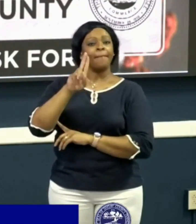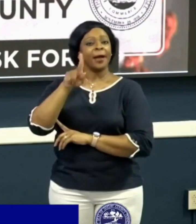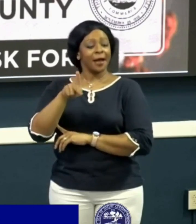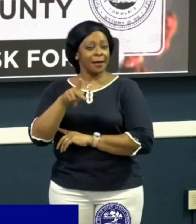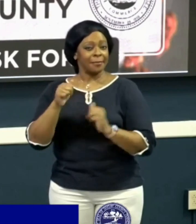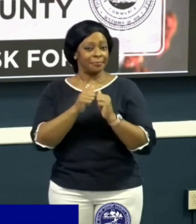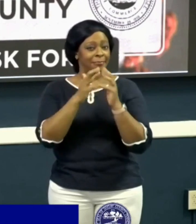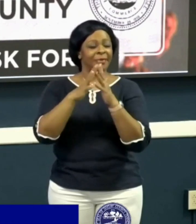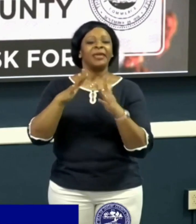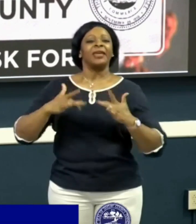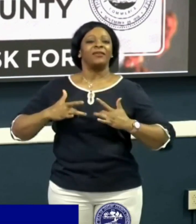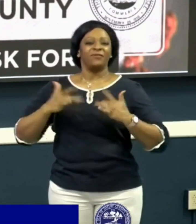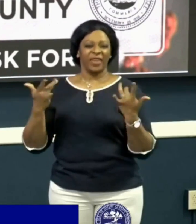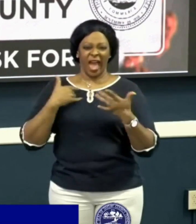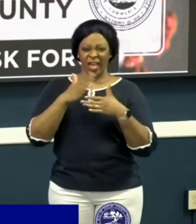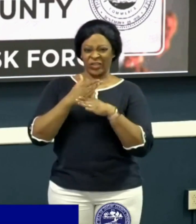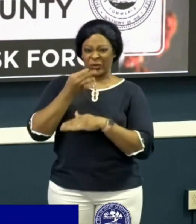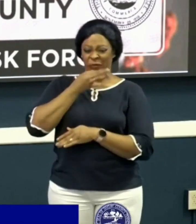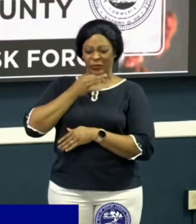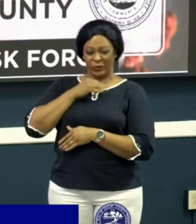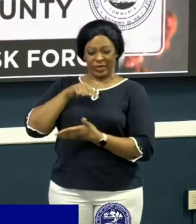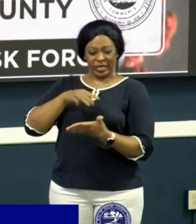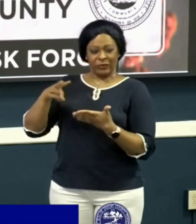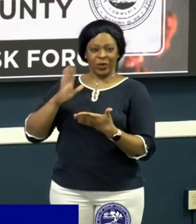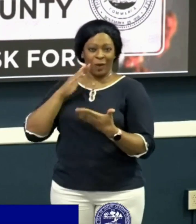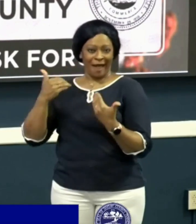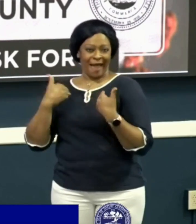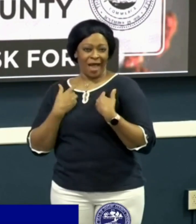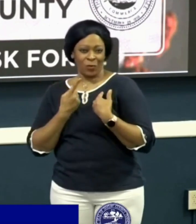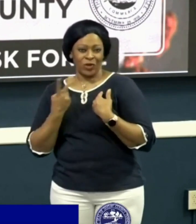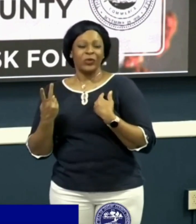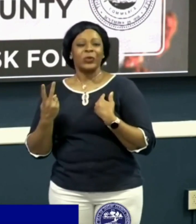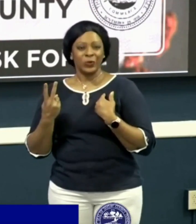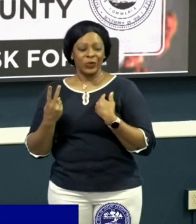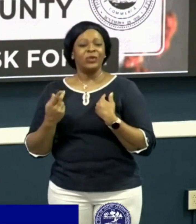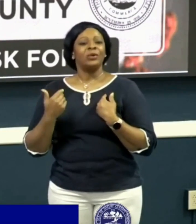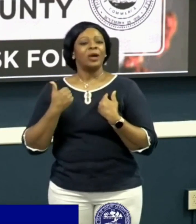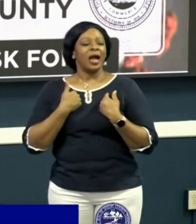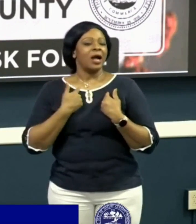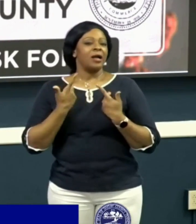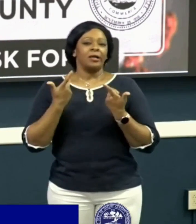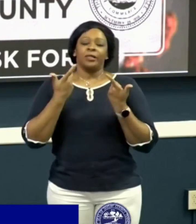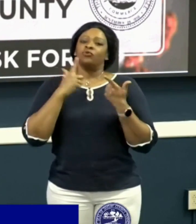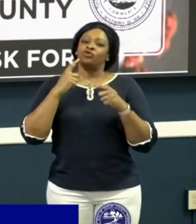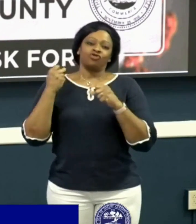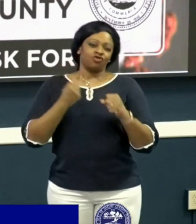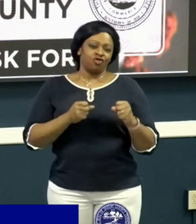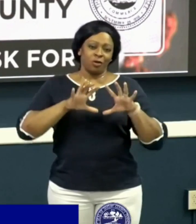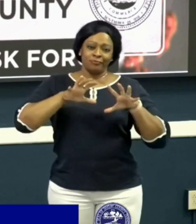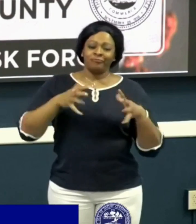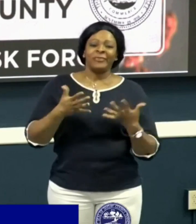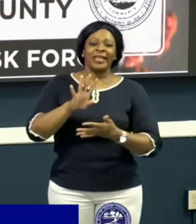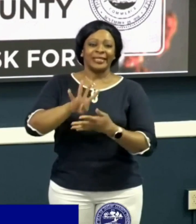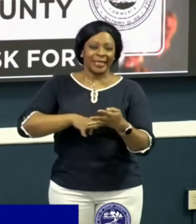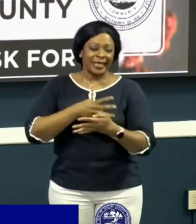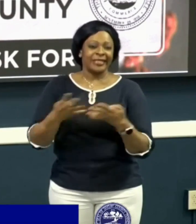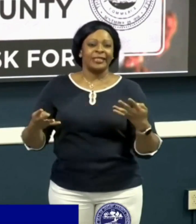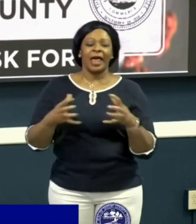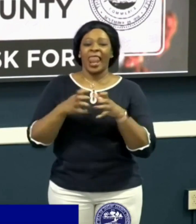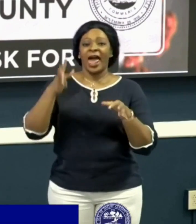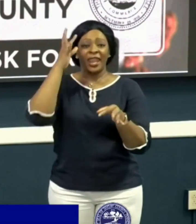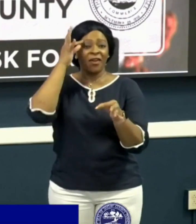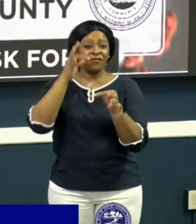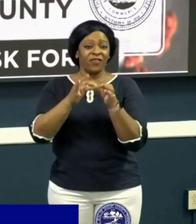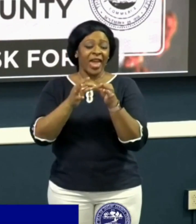shared a couple of them that are going to be going on this weekend, and we have a pretty robust schedule. There are a lot of